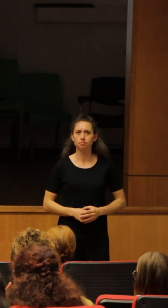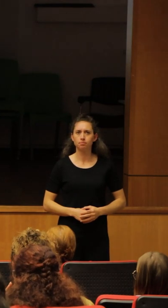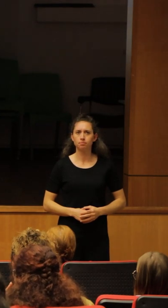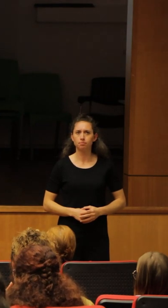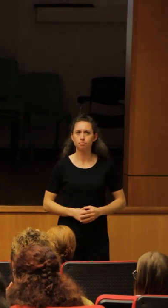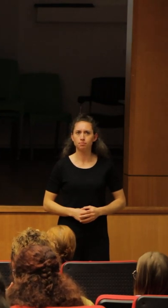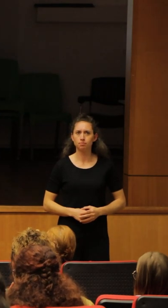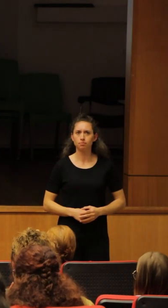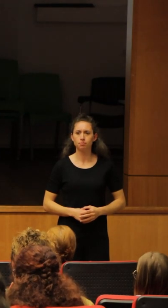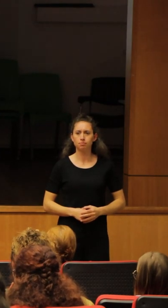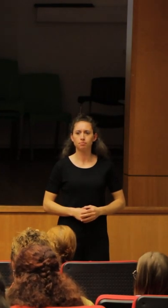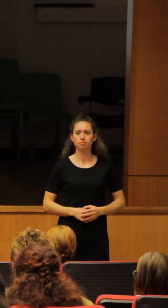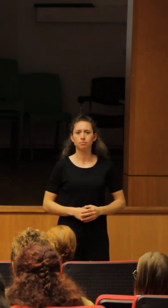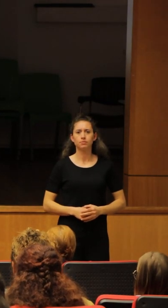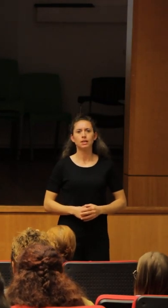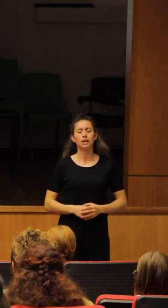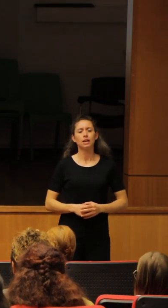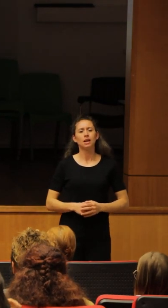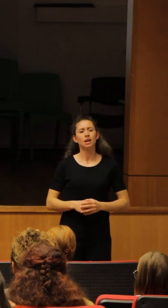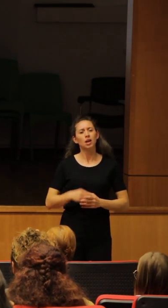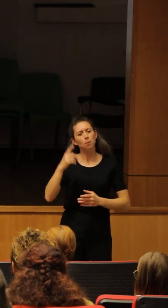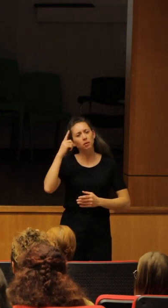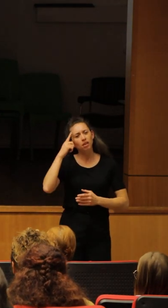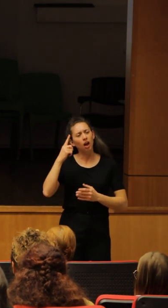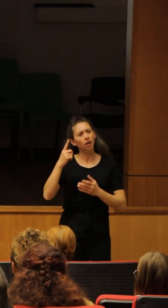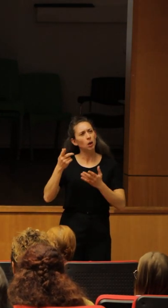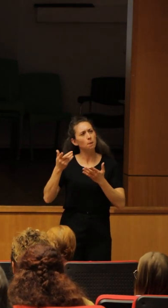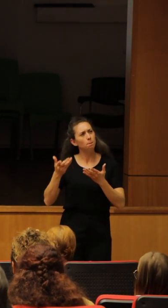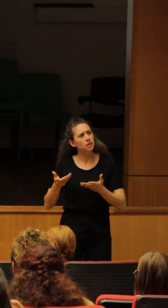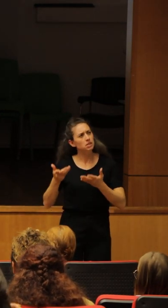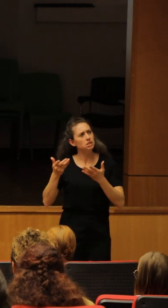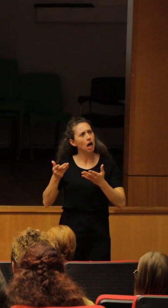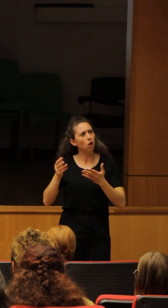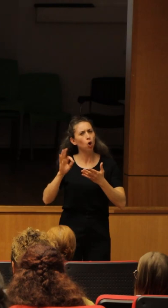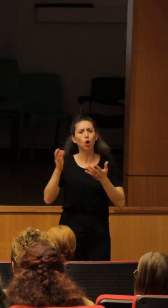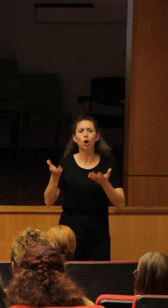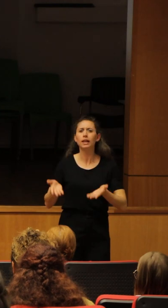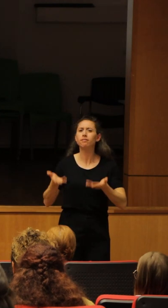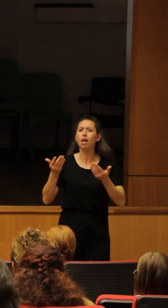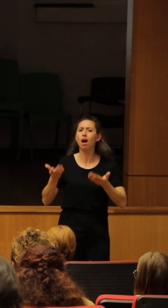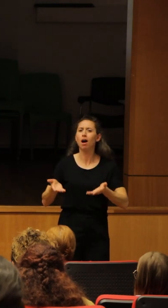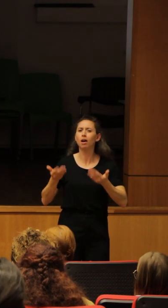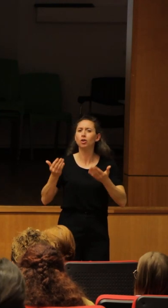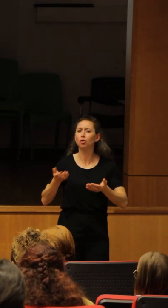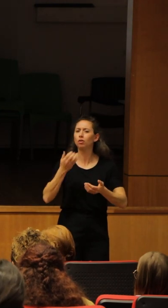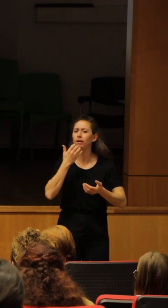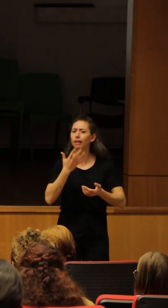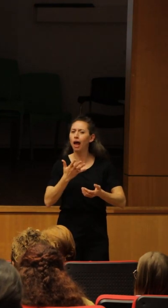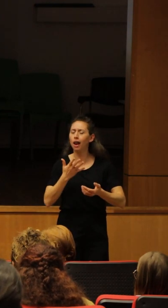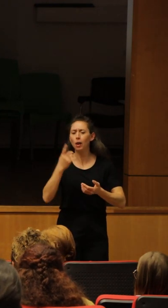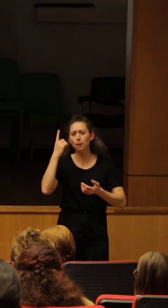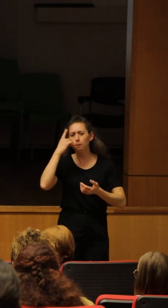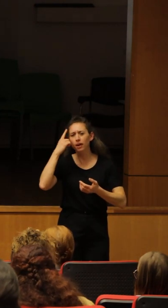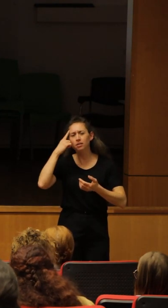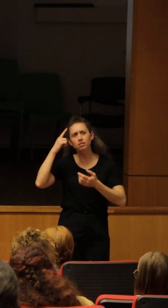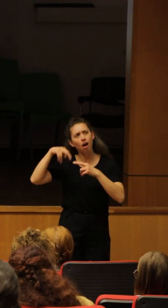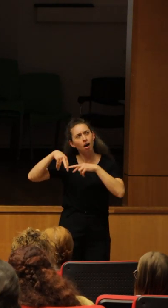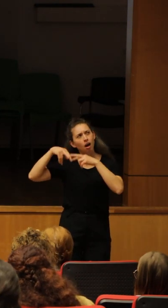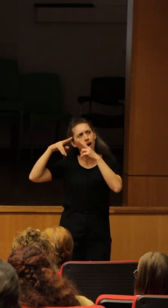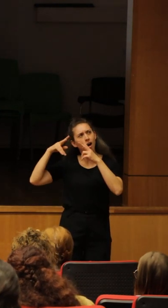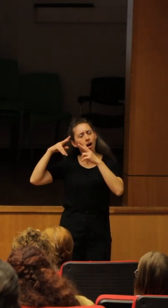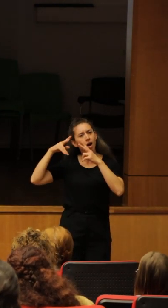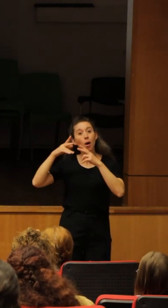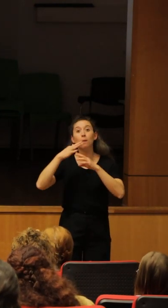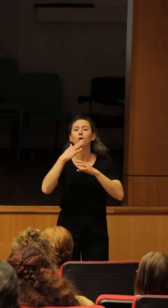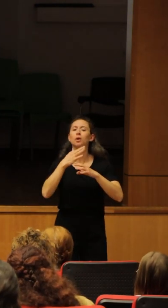Is it heavy or light? Si es pesado o liviano. Is it big or small? And say, oh, it's huge. And I'd say, well, show me with your hands.